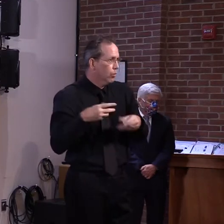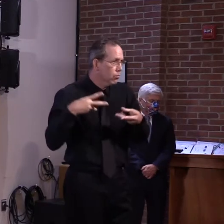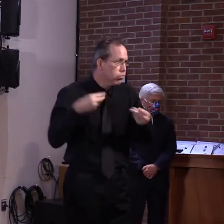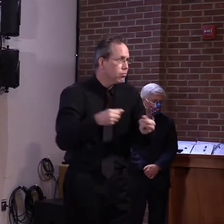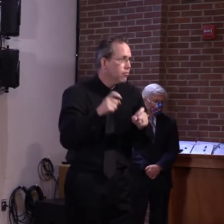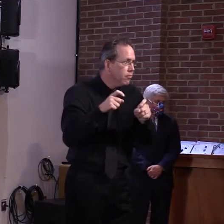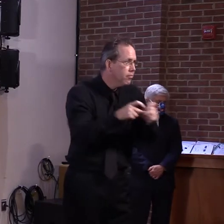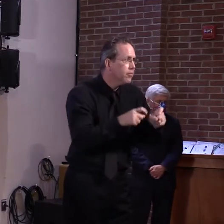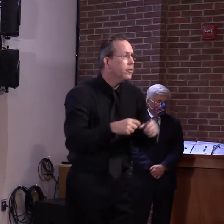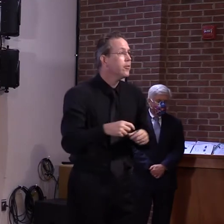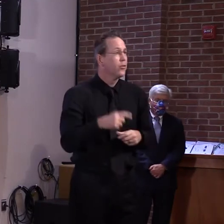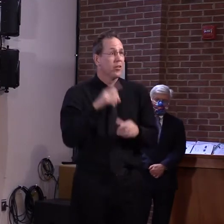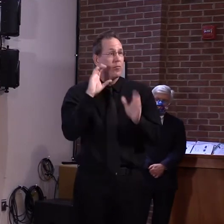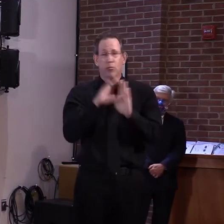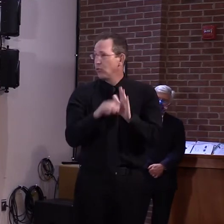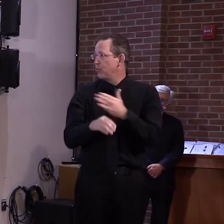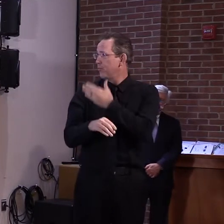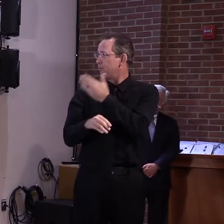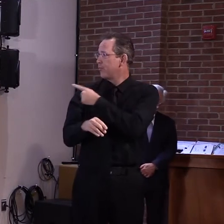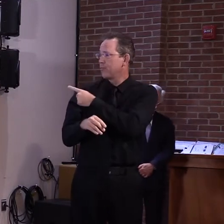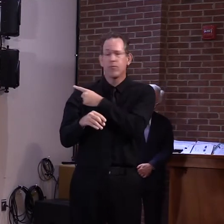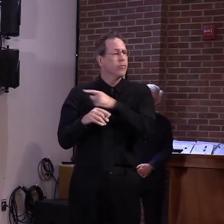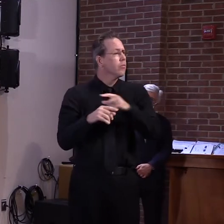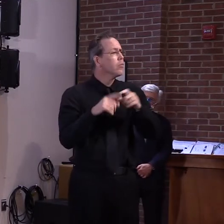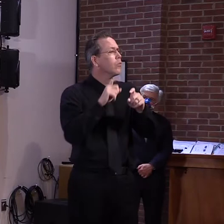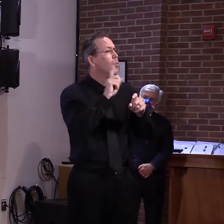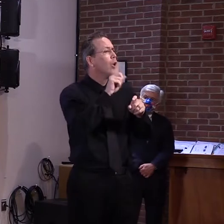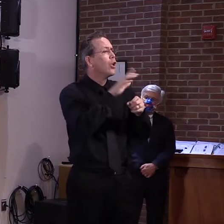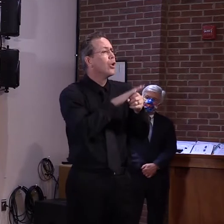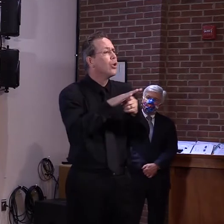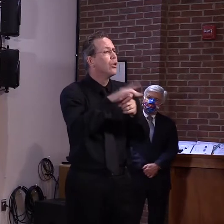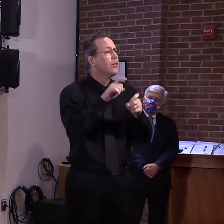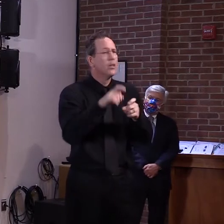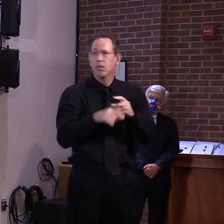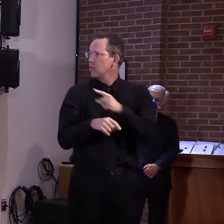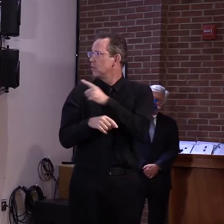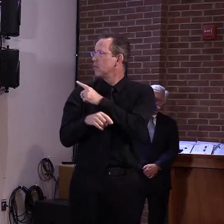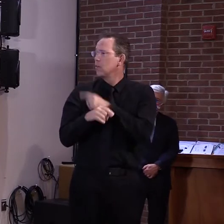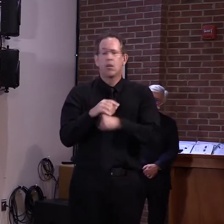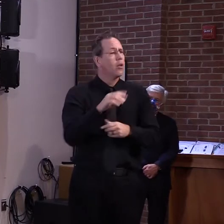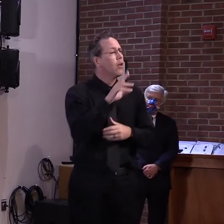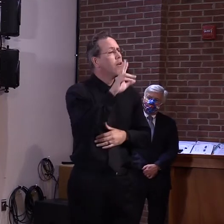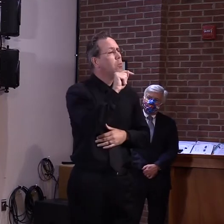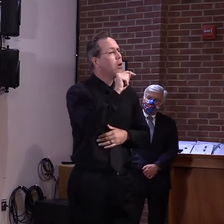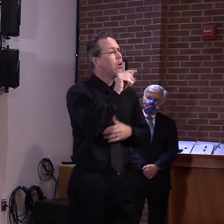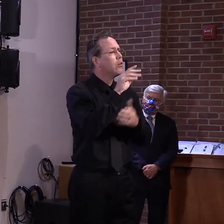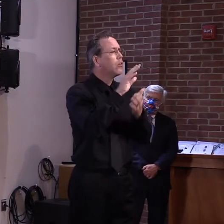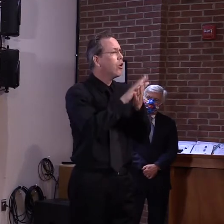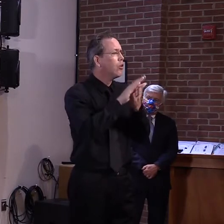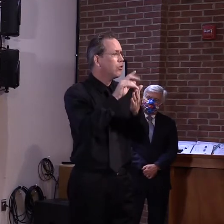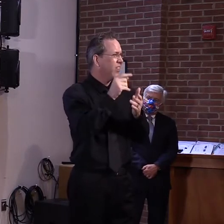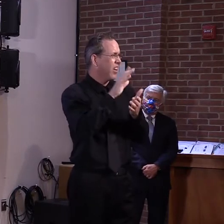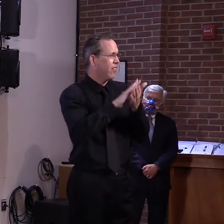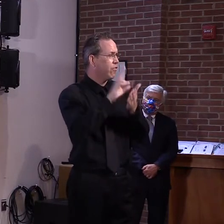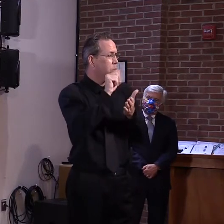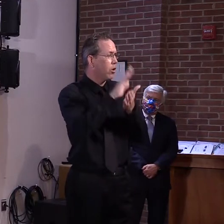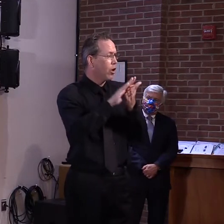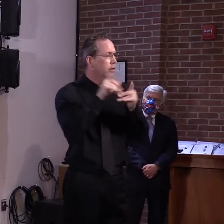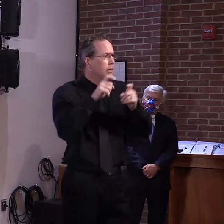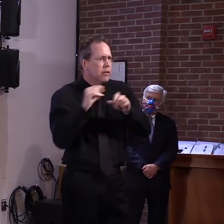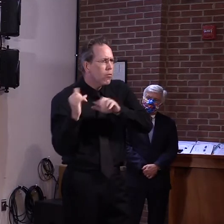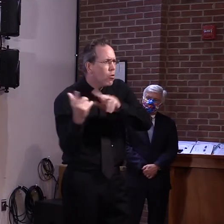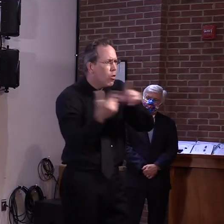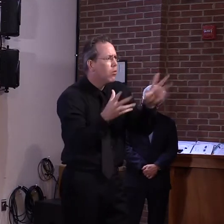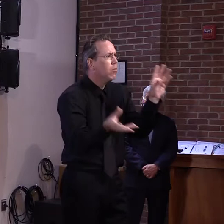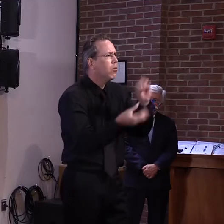slide, you'll see that we have conducted over 27,000 tests across higher ed in Vermont with only 33